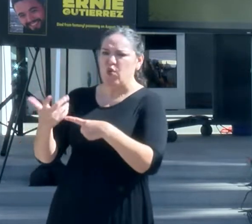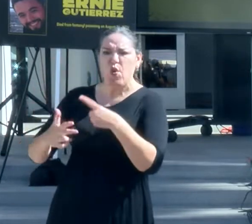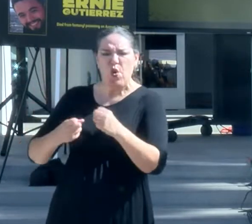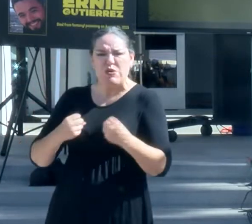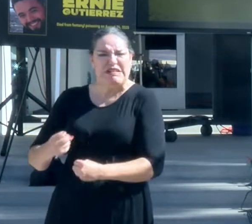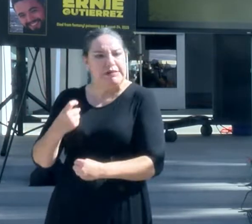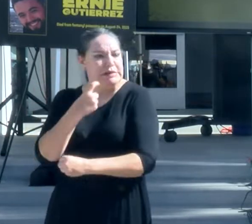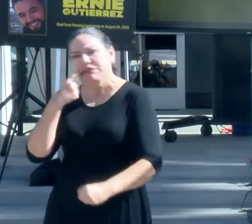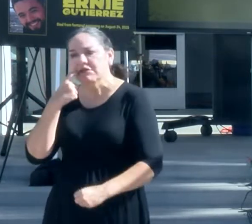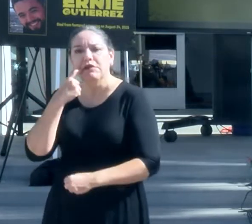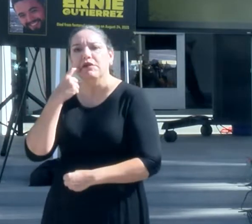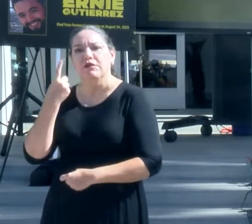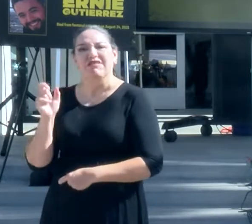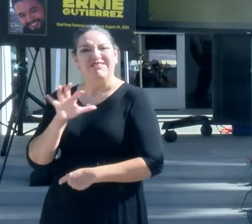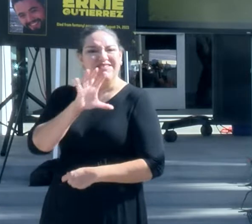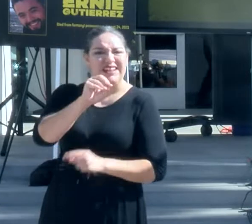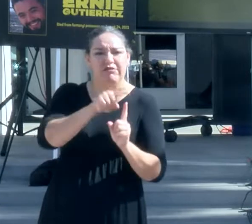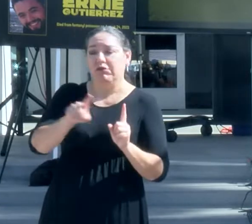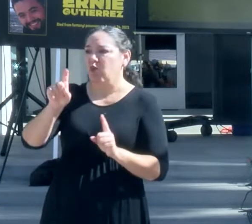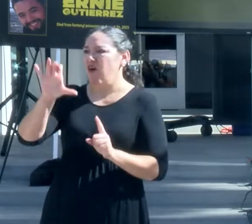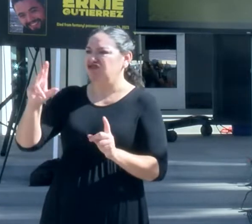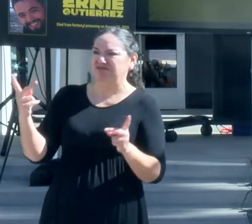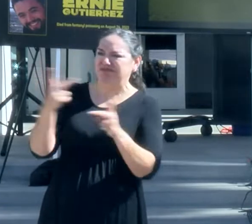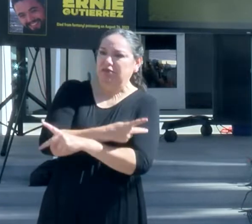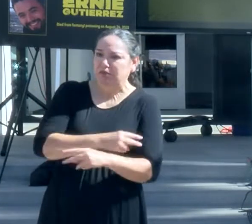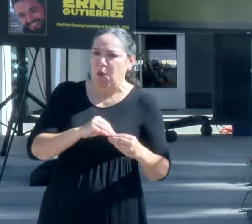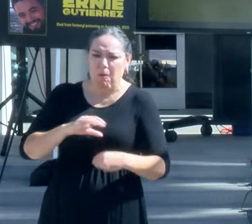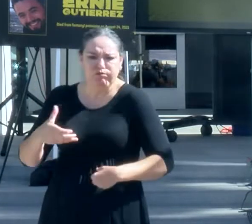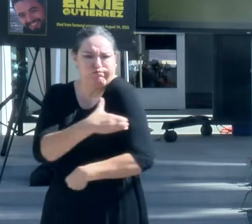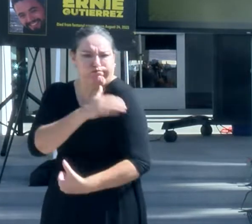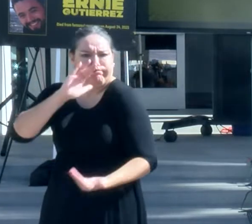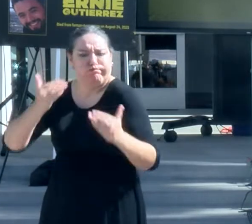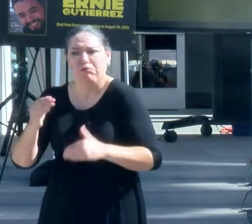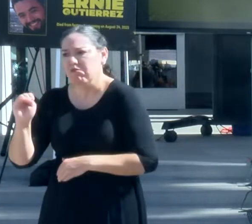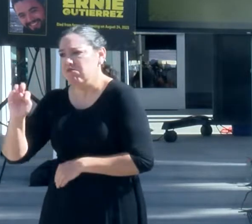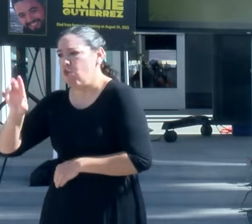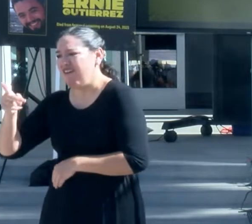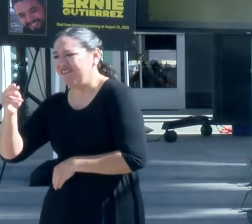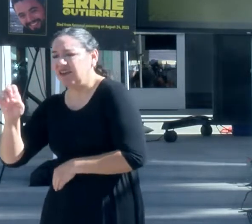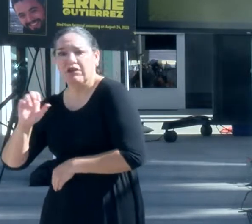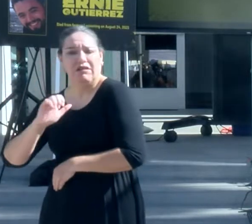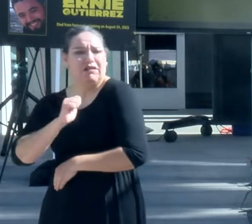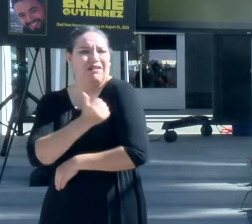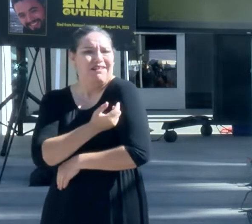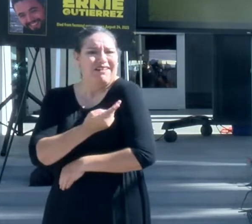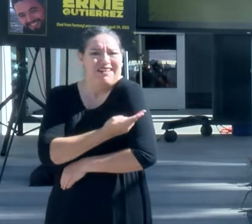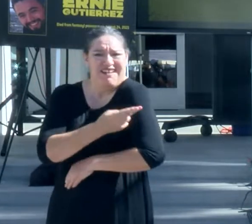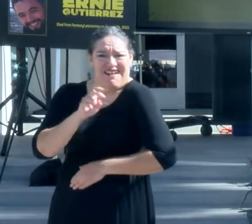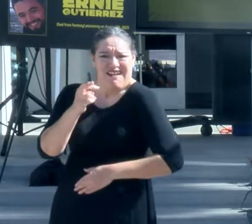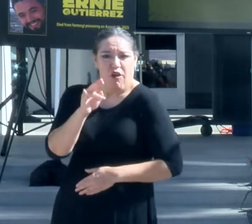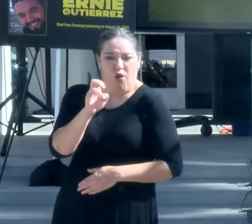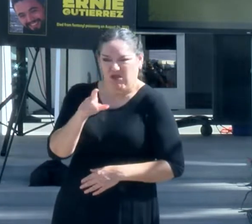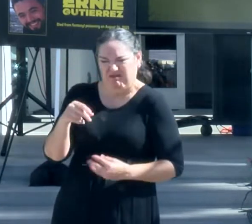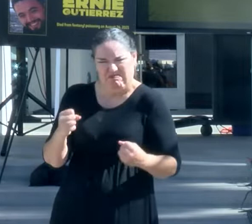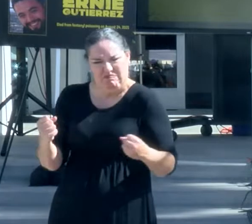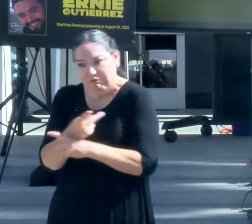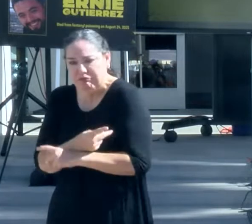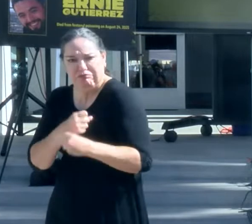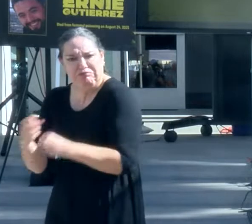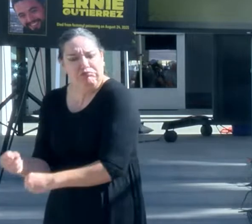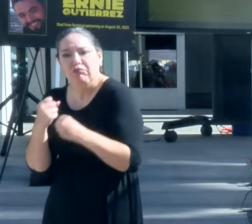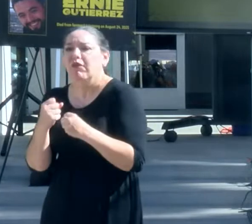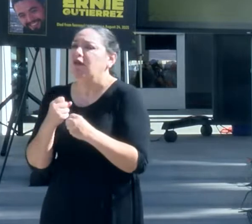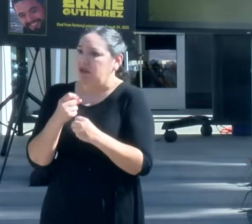drug that is 50 to 100 times more powerful than morphine or heroin. It is used sparingly in the medical world for severe